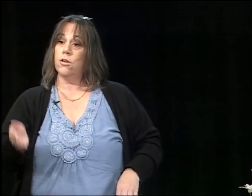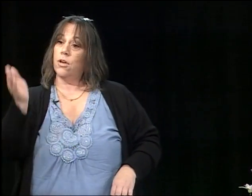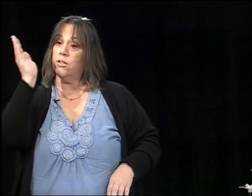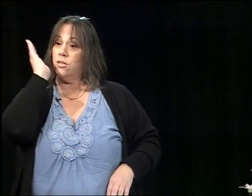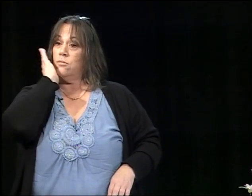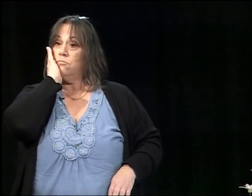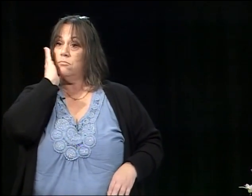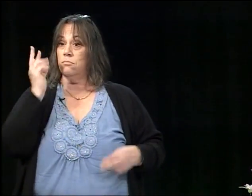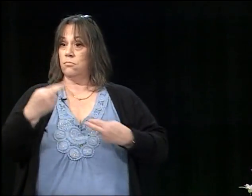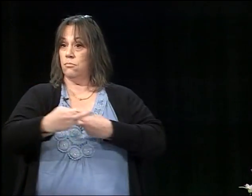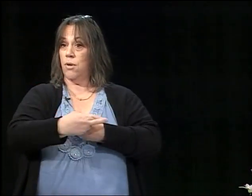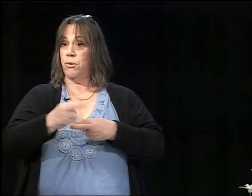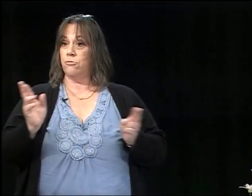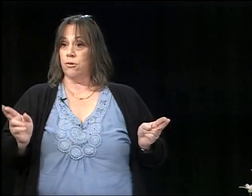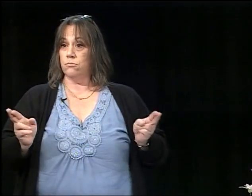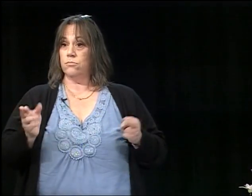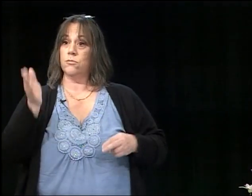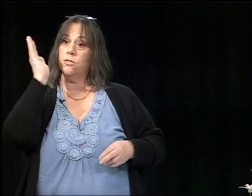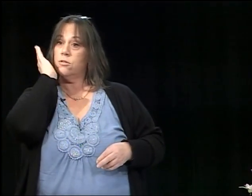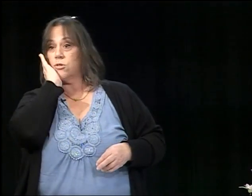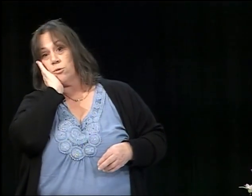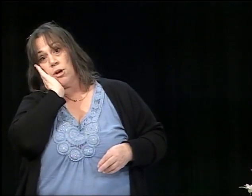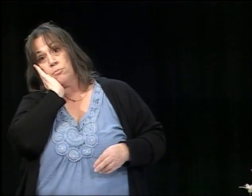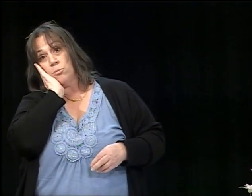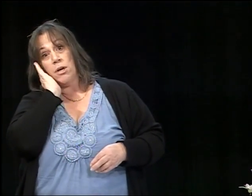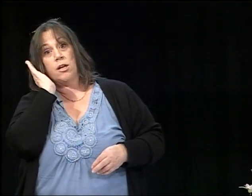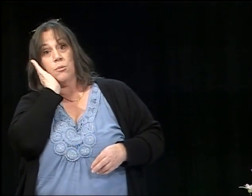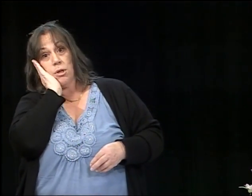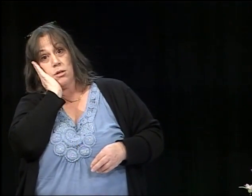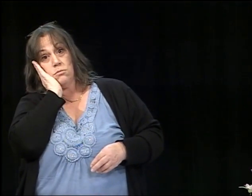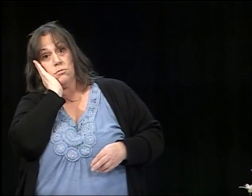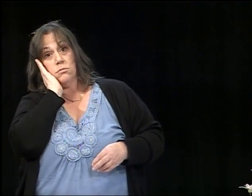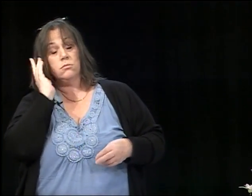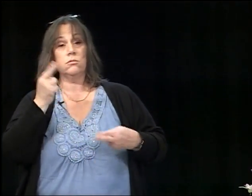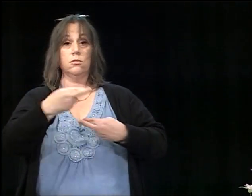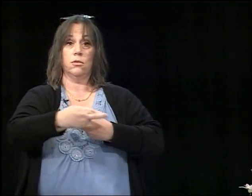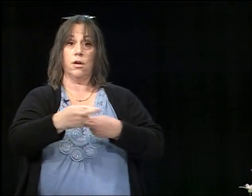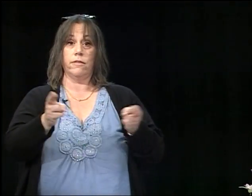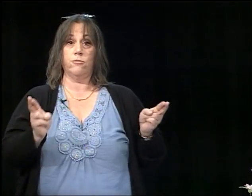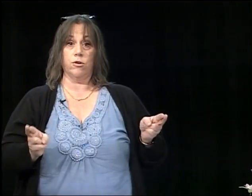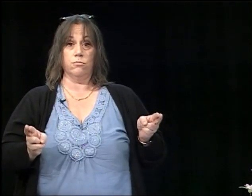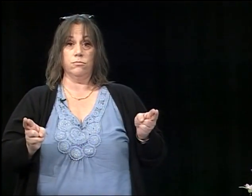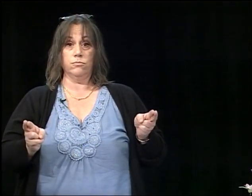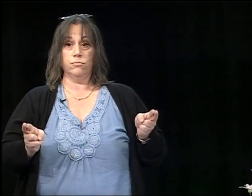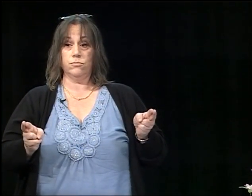As in my bedroom. So where I put my head on the pillow, and then room.